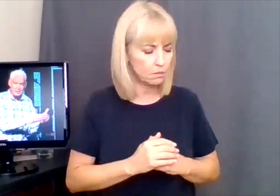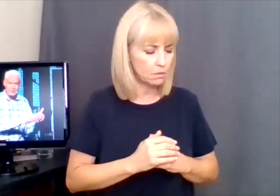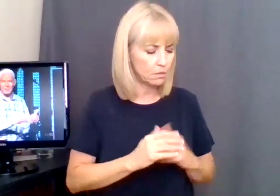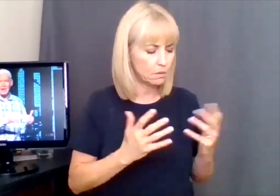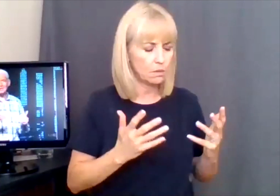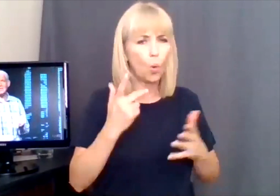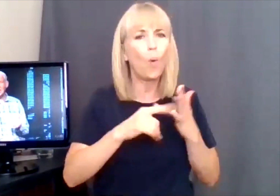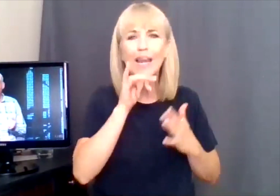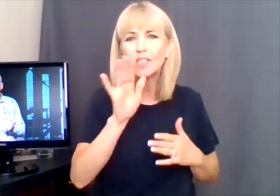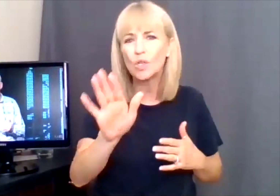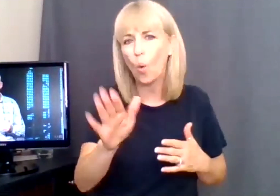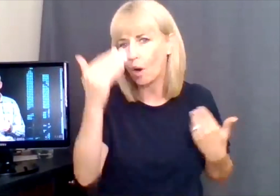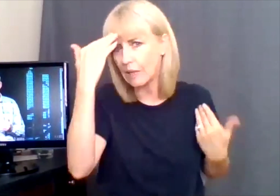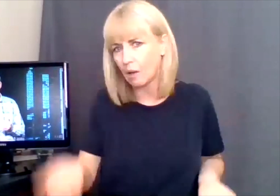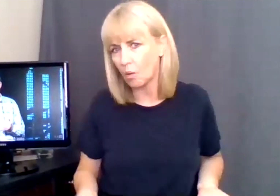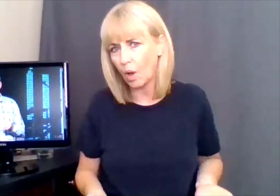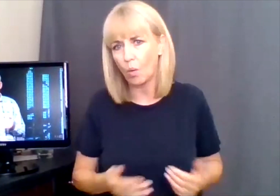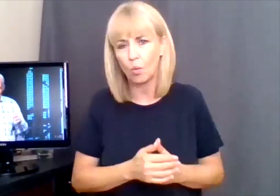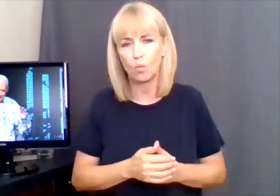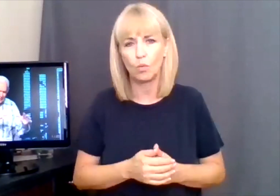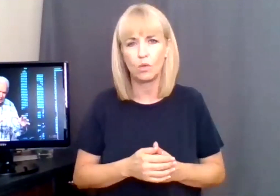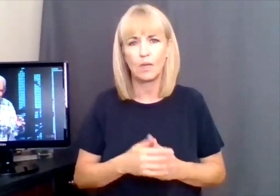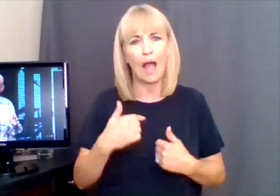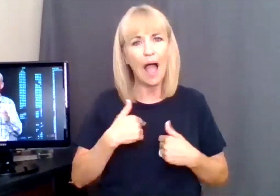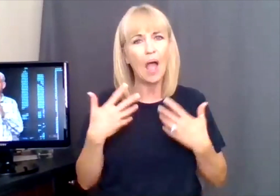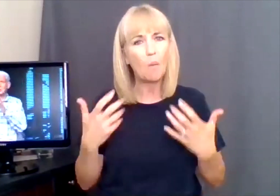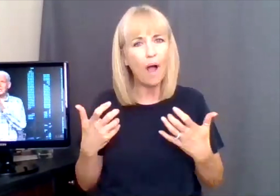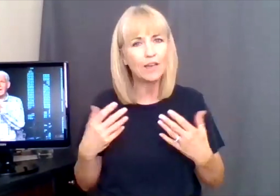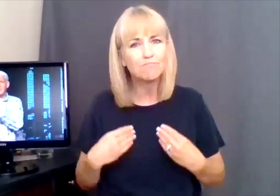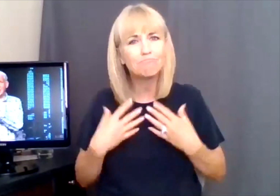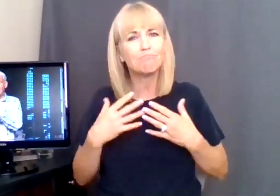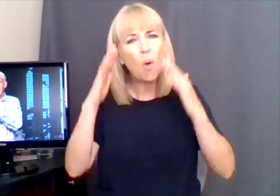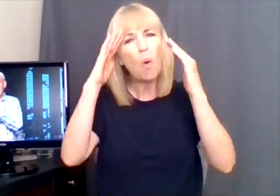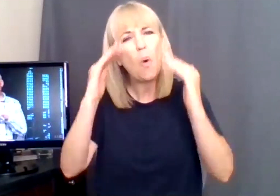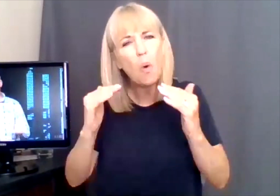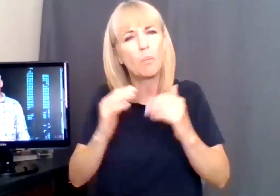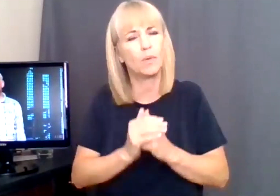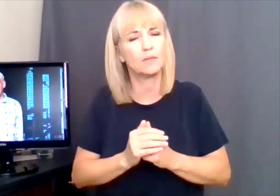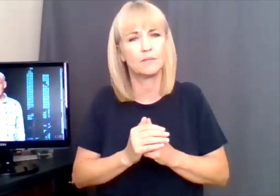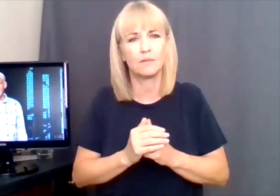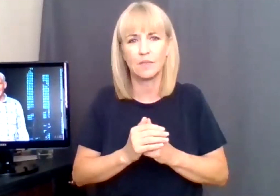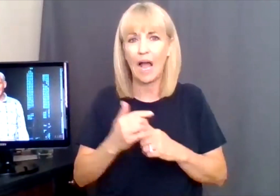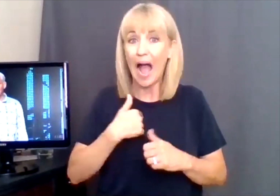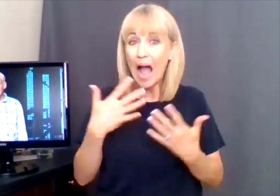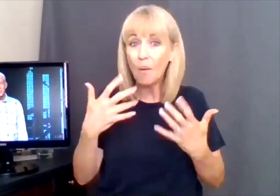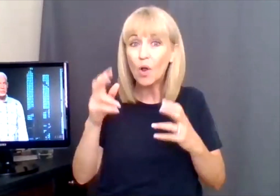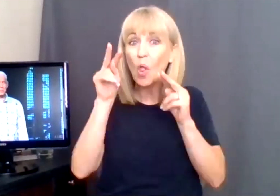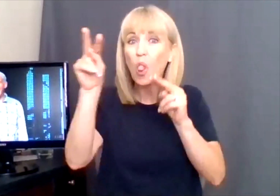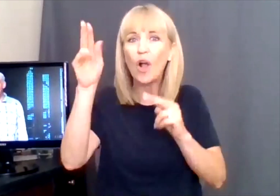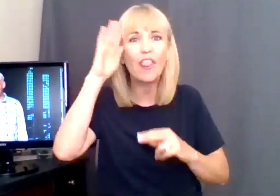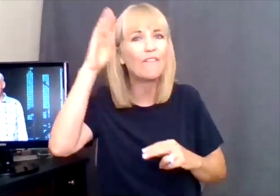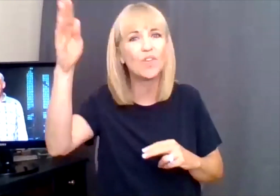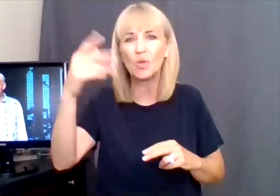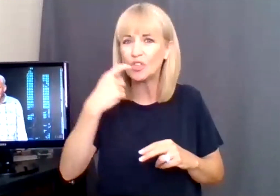to a place of rising hope. And how can I come from this to truly have hope? Can I look ahead and say, oh, the future